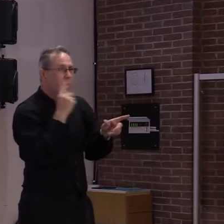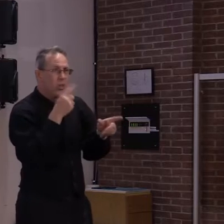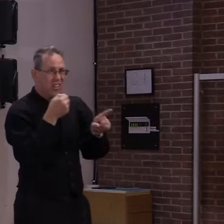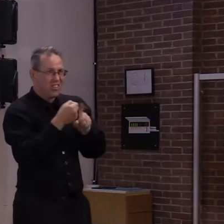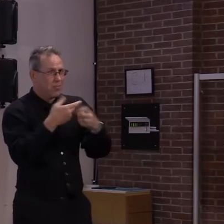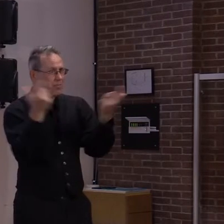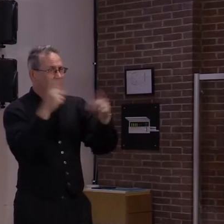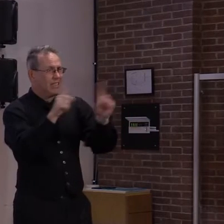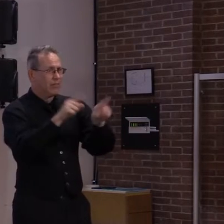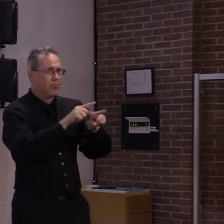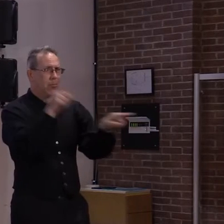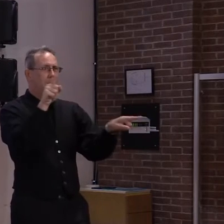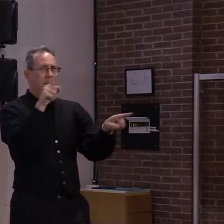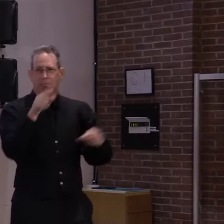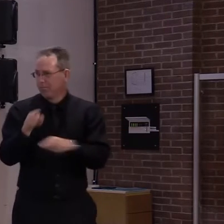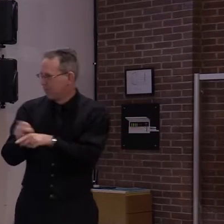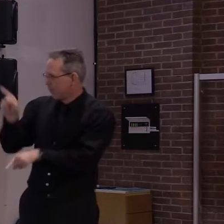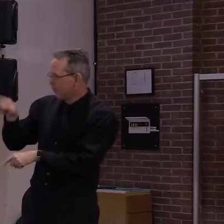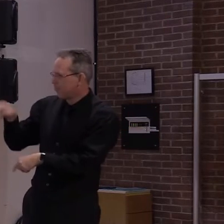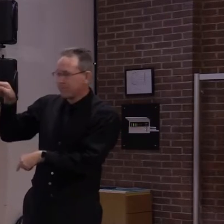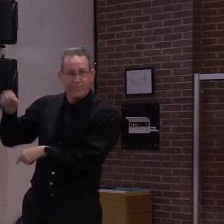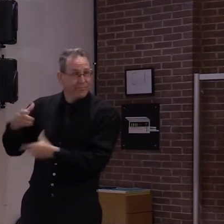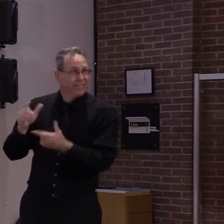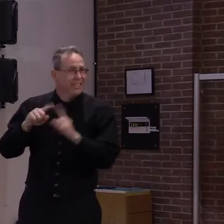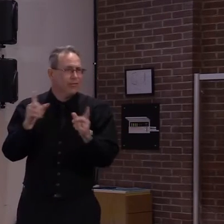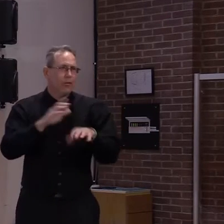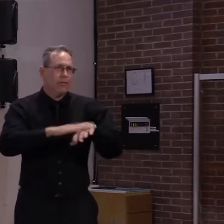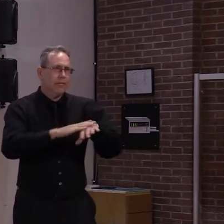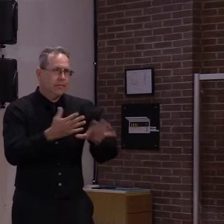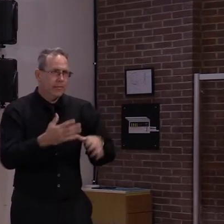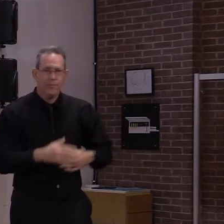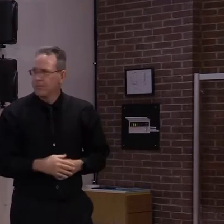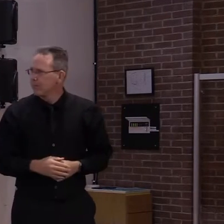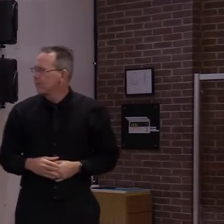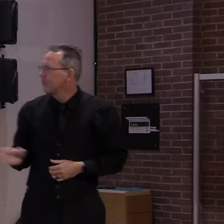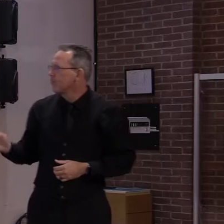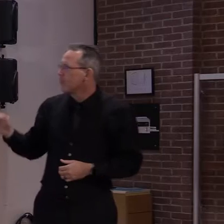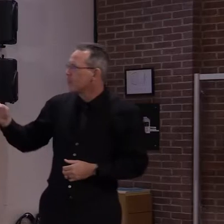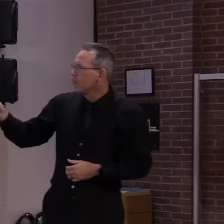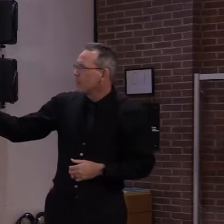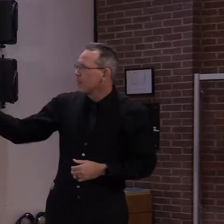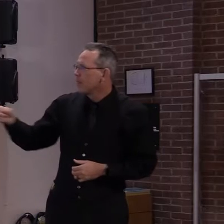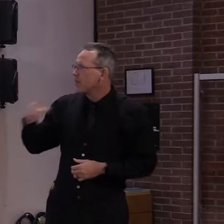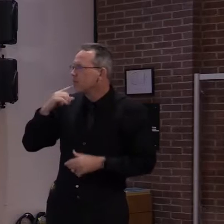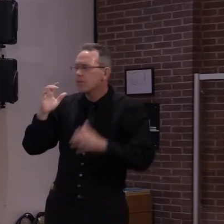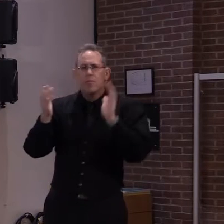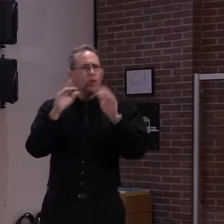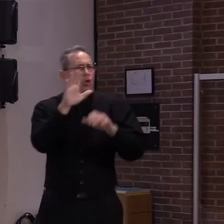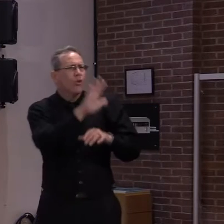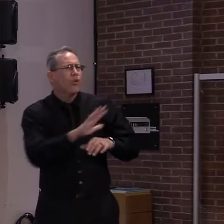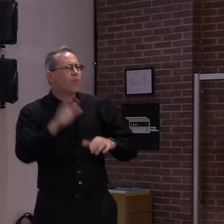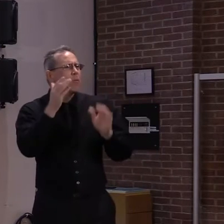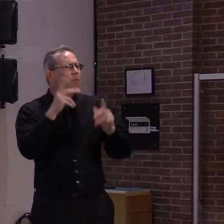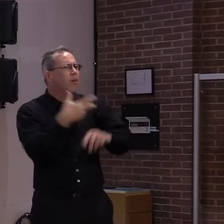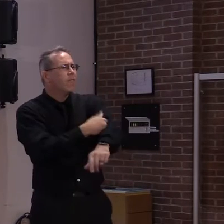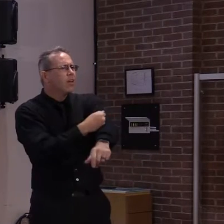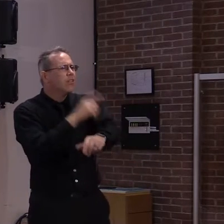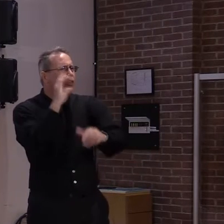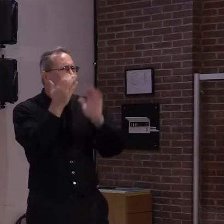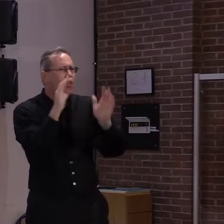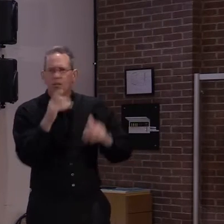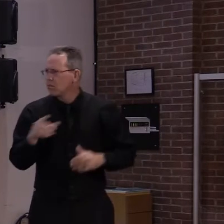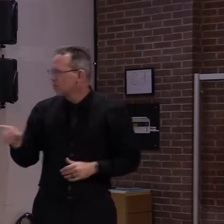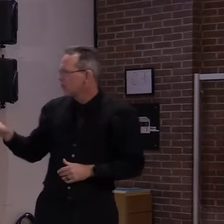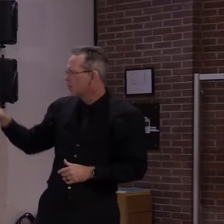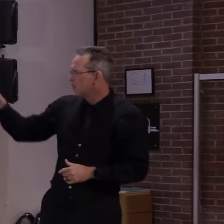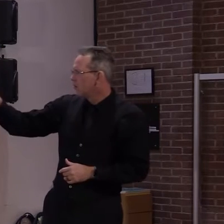the not fully vaccinated is higher than those that are fully vaccinated as well. So the data continues to clearly show that the cases are